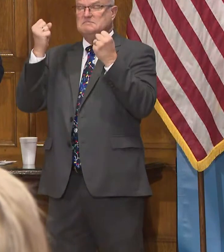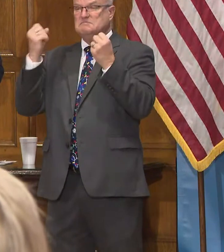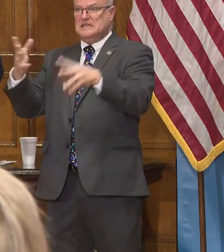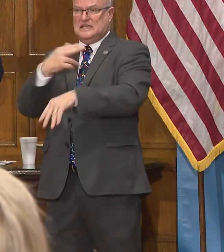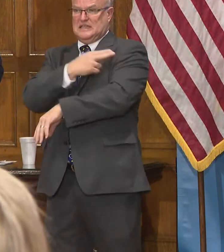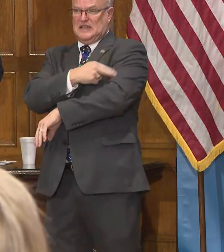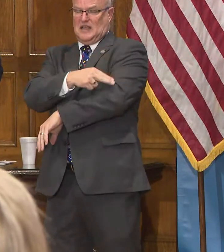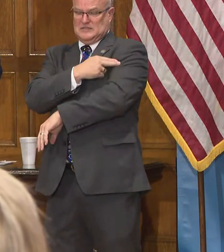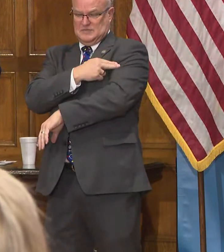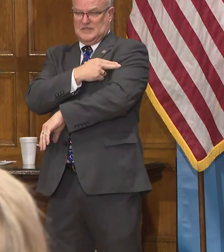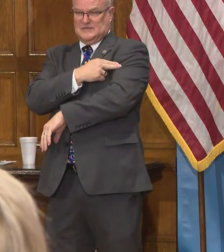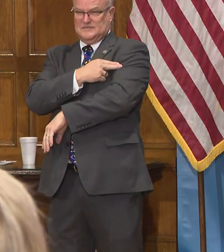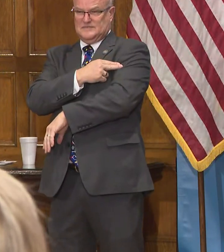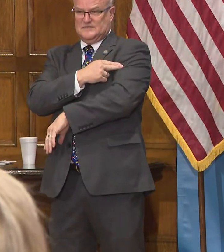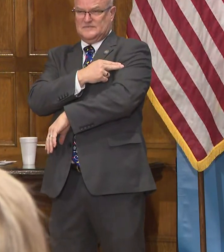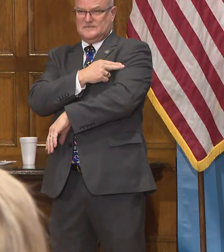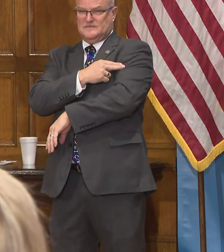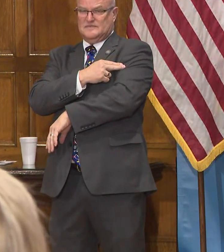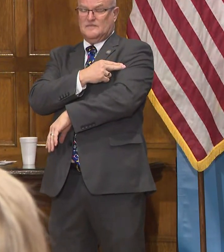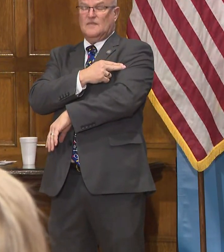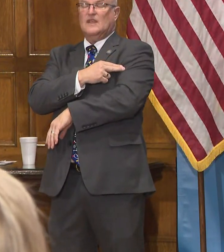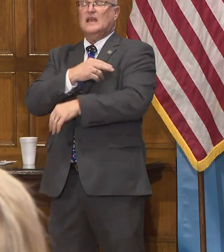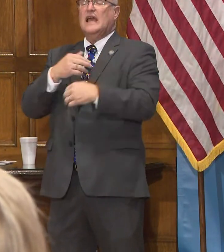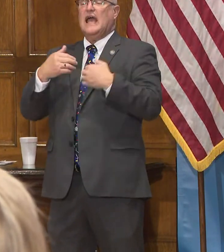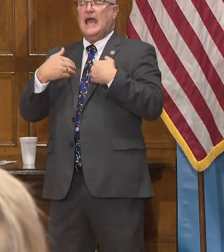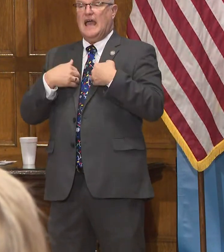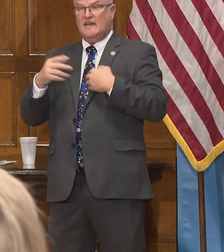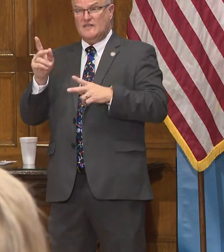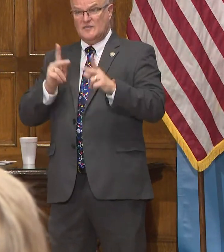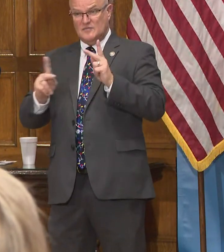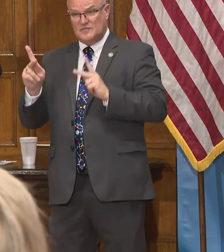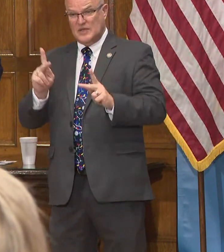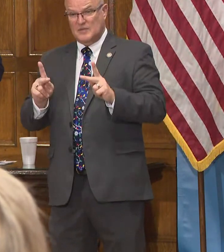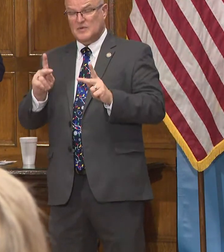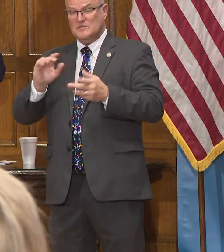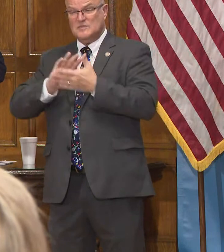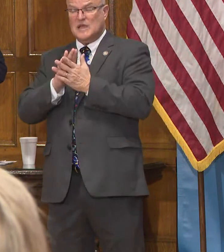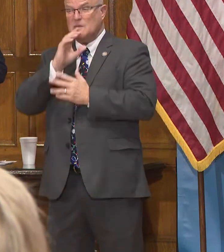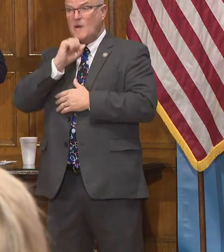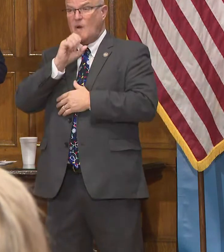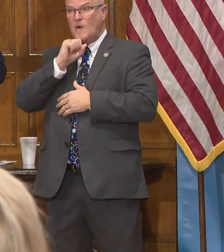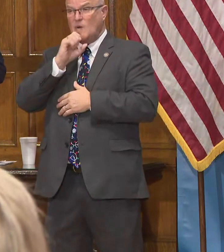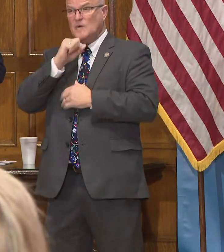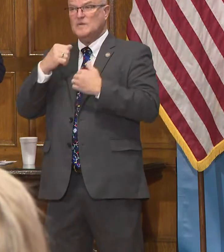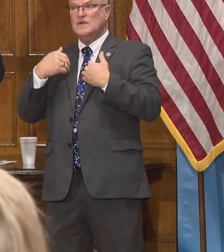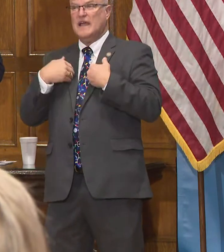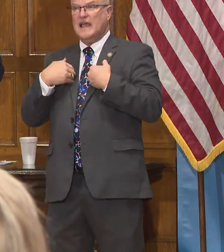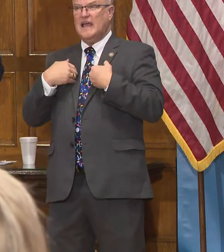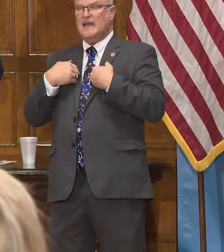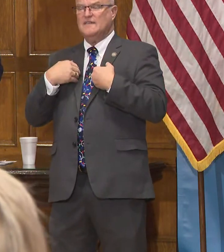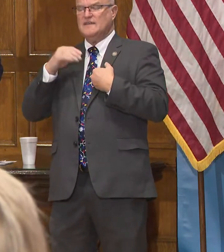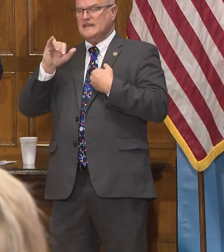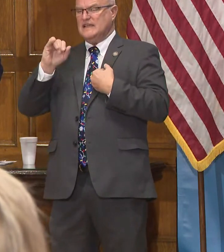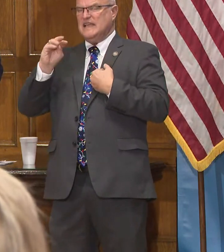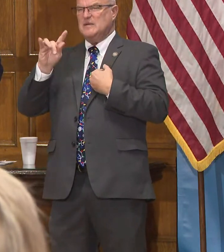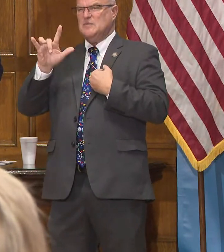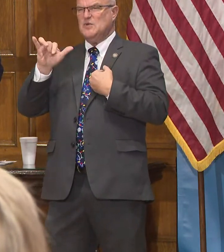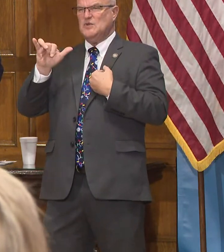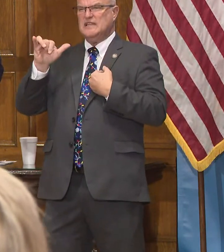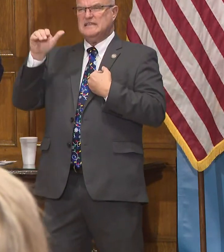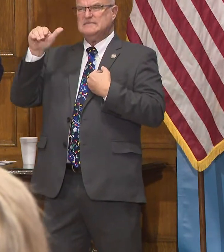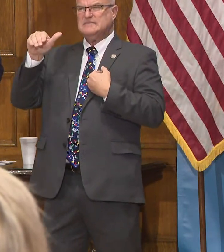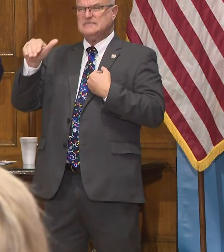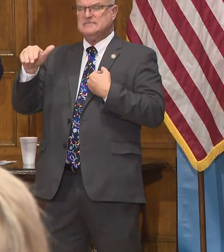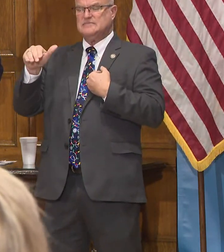the hospitalizations. There are individuals that are getting older, that have their immunity is waning, and they're contributing to